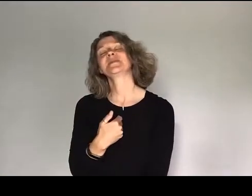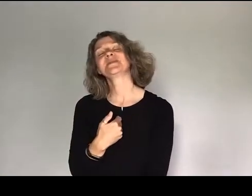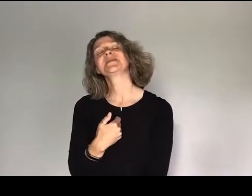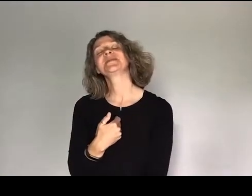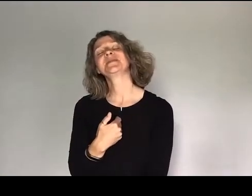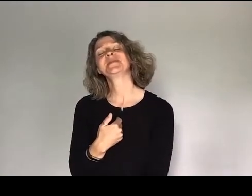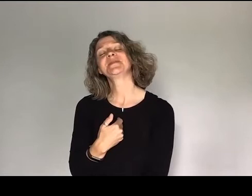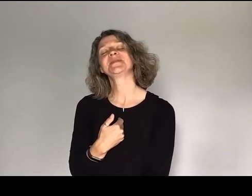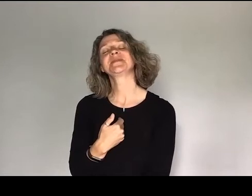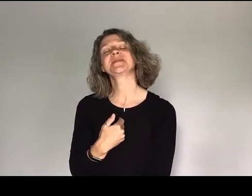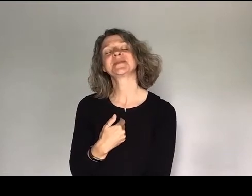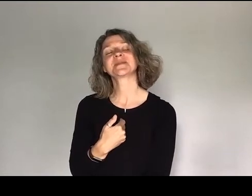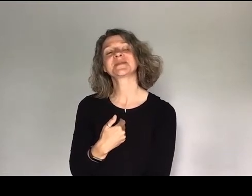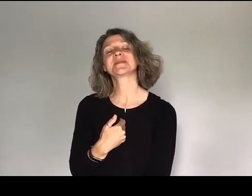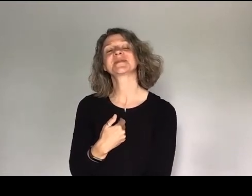me